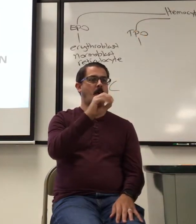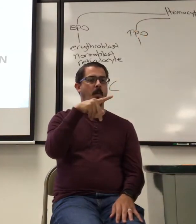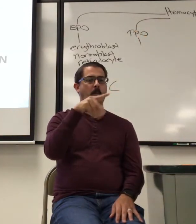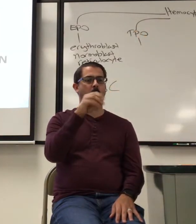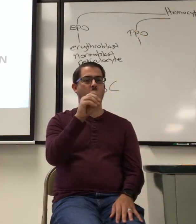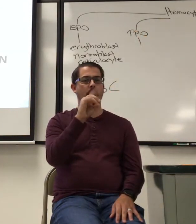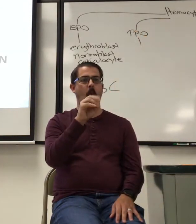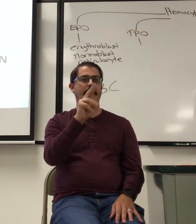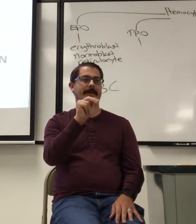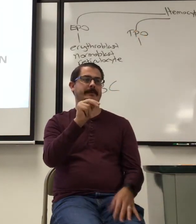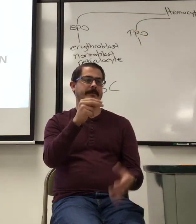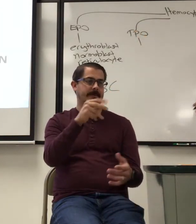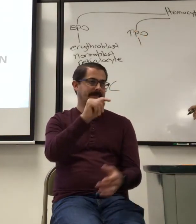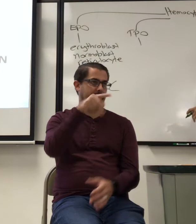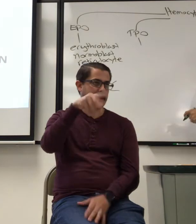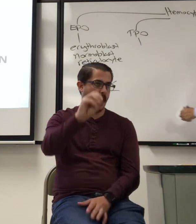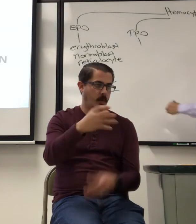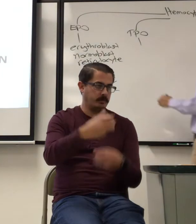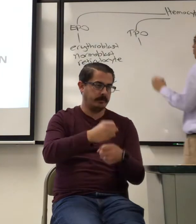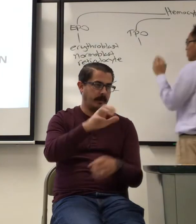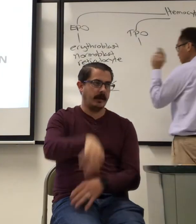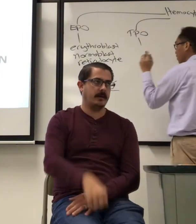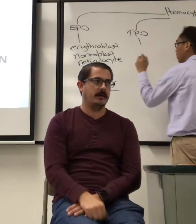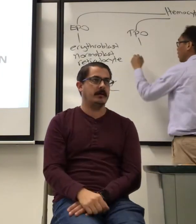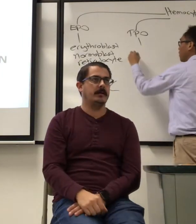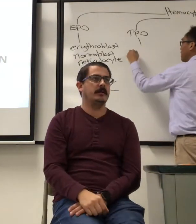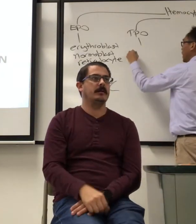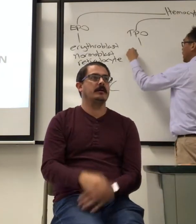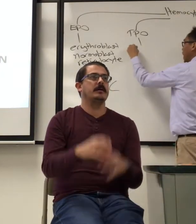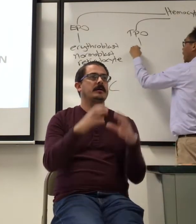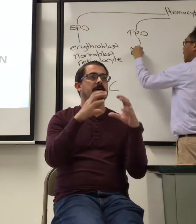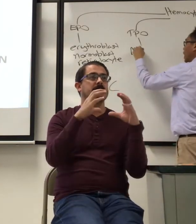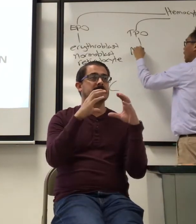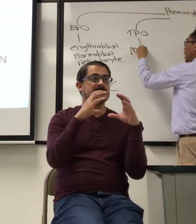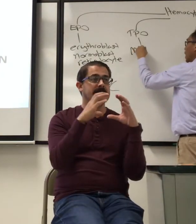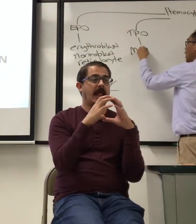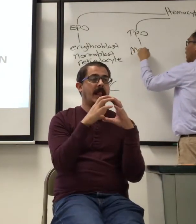to write it out. TPO. Go with that. There's a cell called the